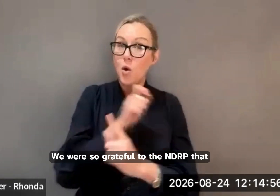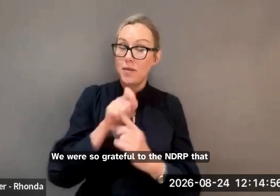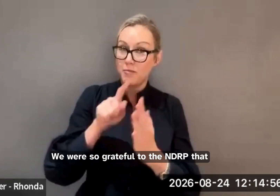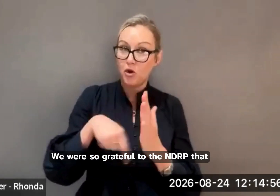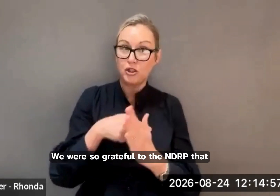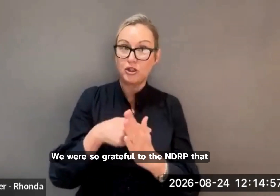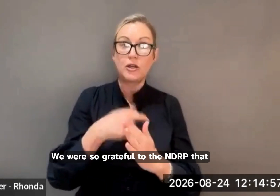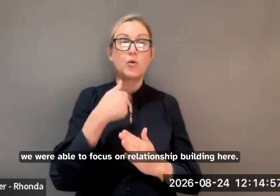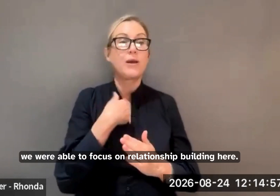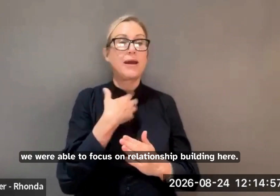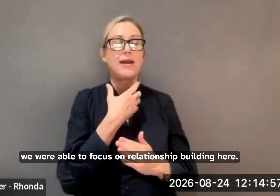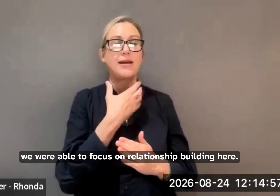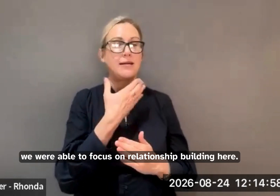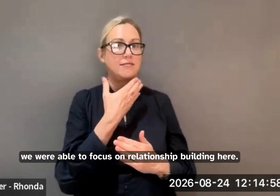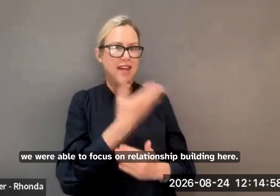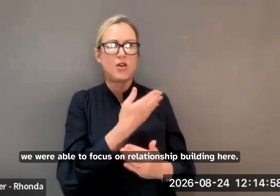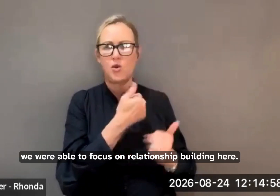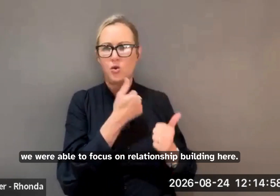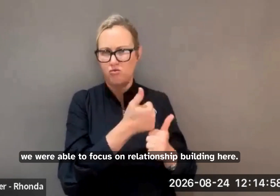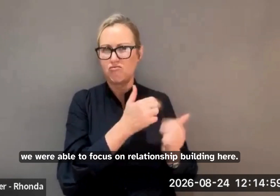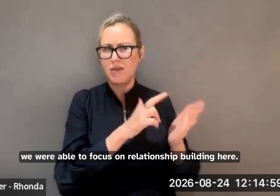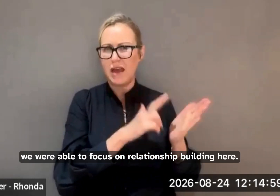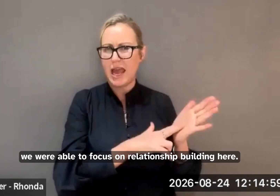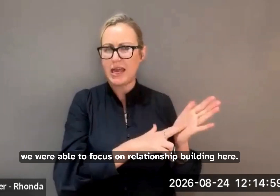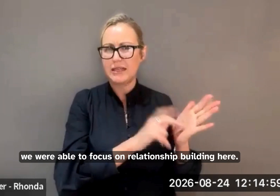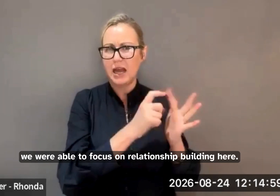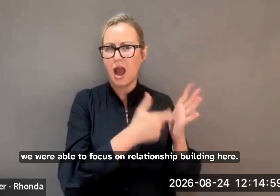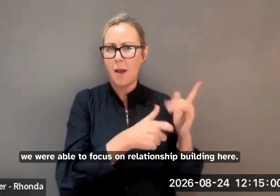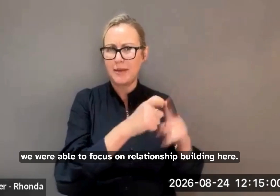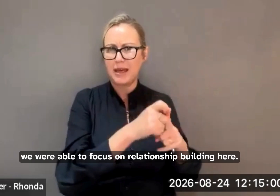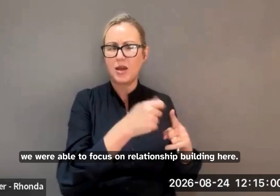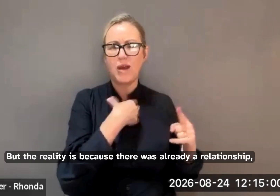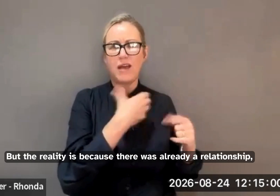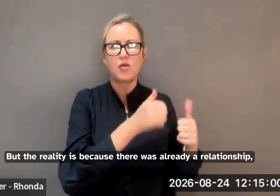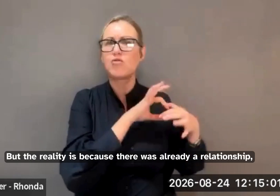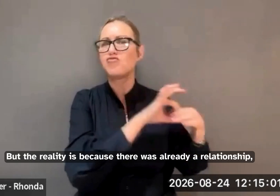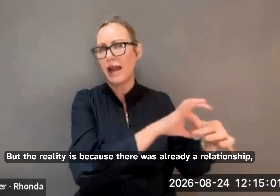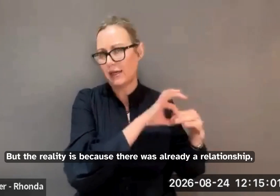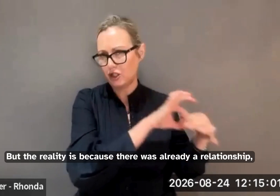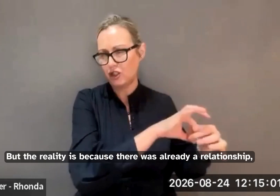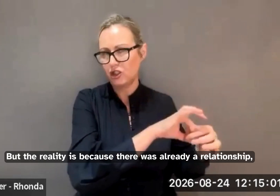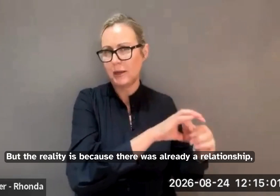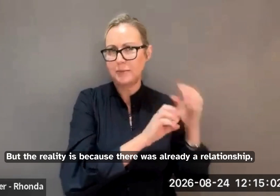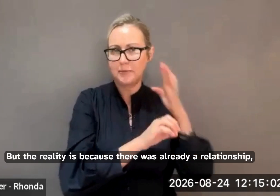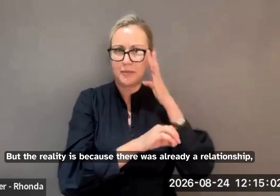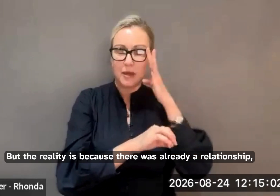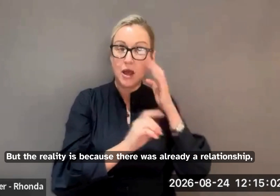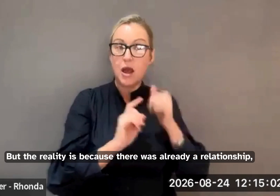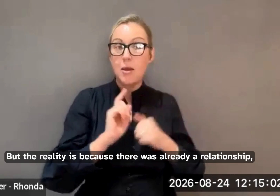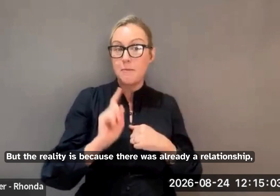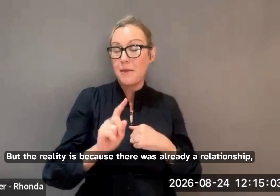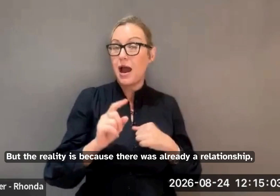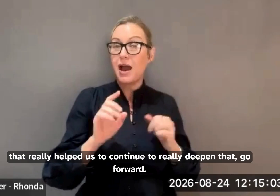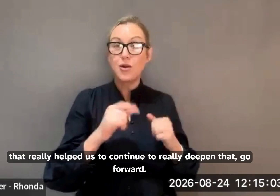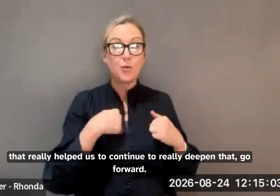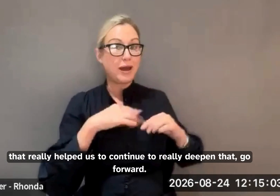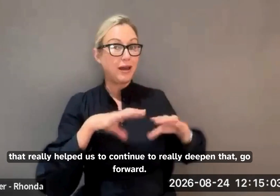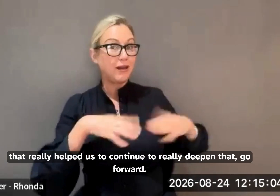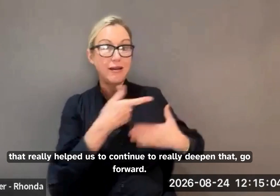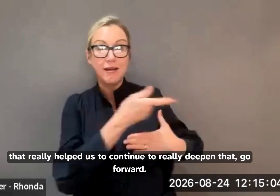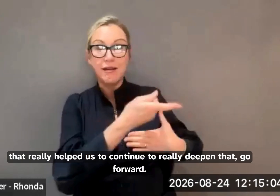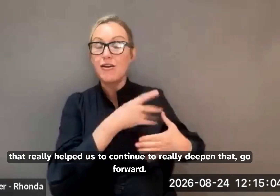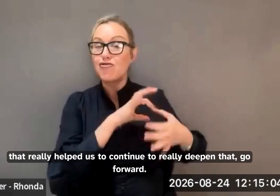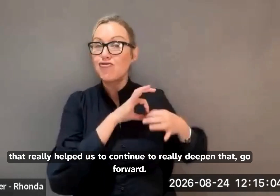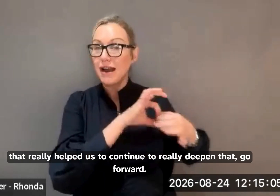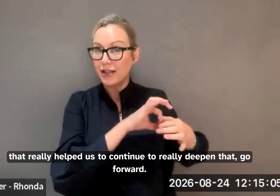to the NDRP that we were able to focus on relationship building here. But the reality is, because there was already a relationship, that really